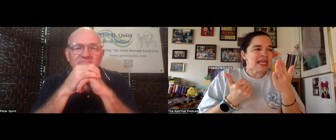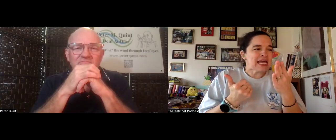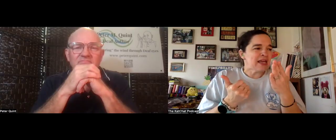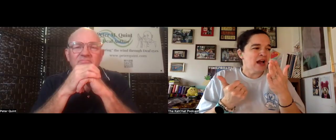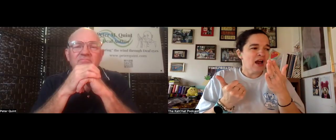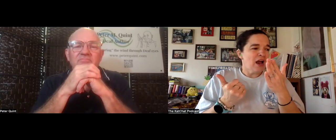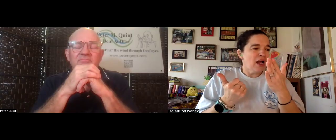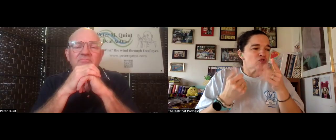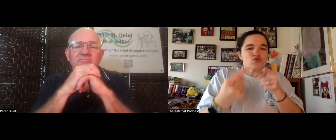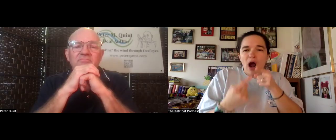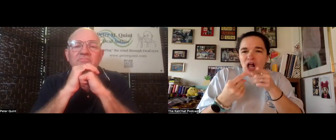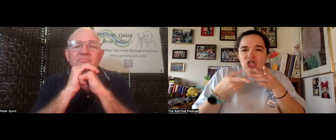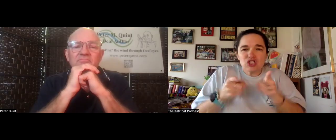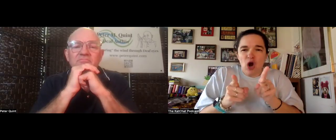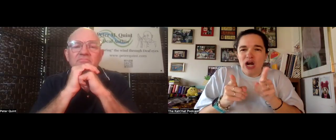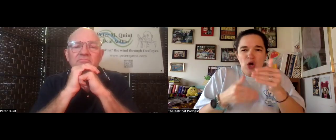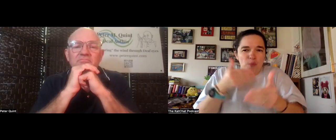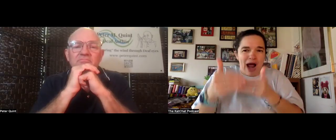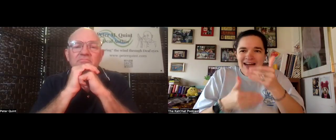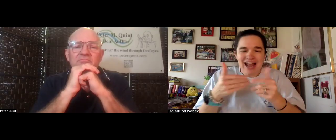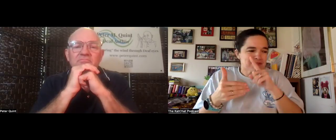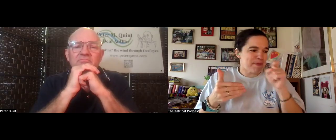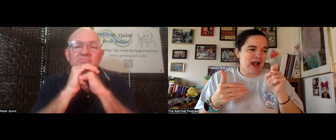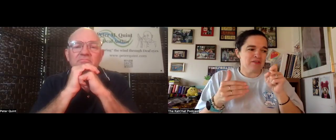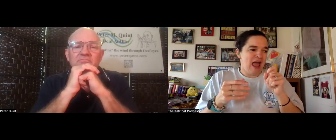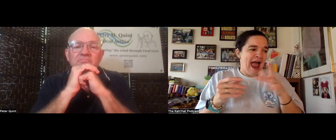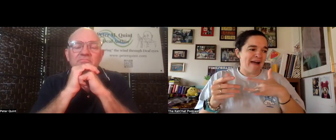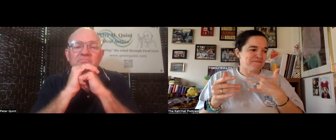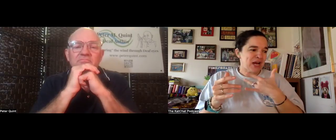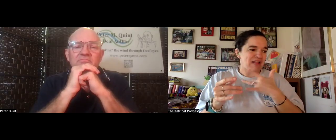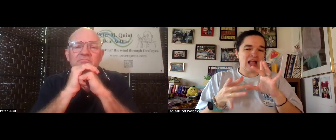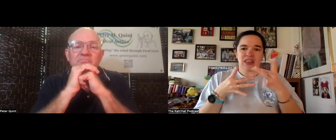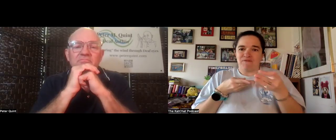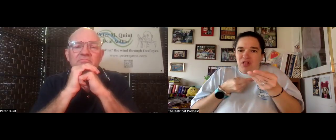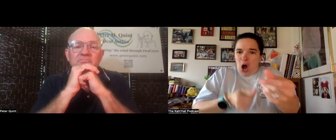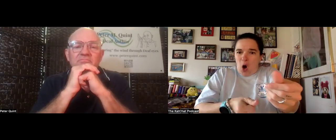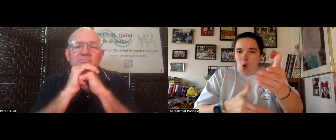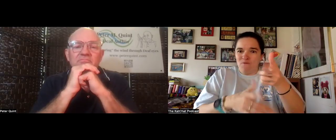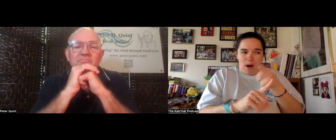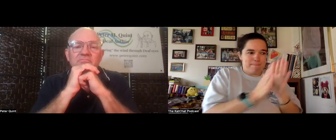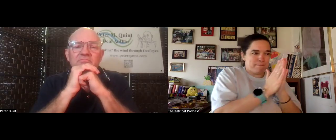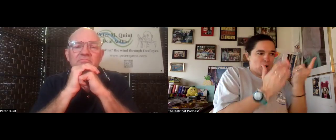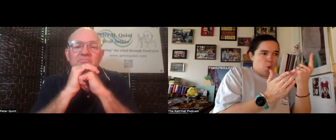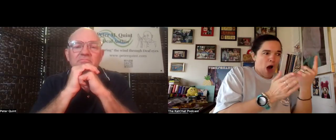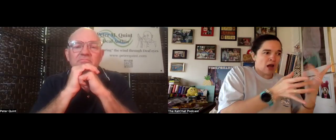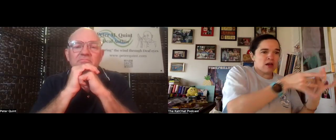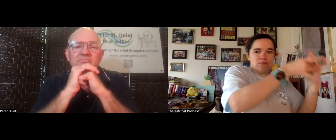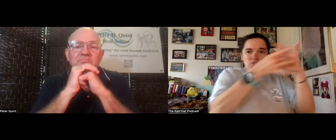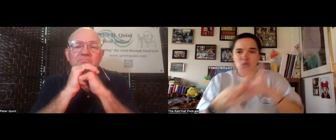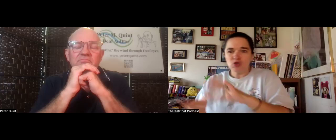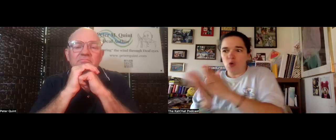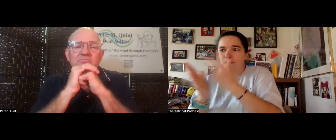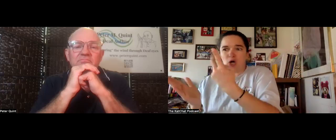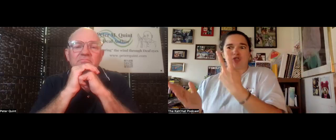or any struggles during the process? Because I feel like the flow from book